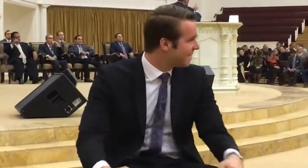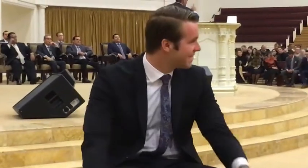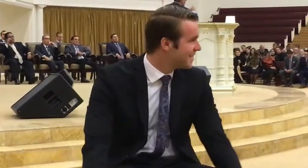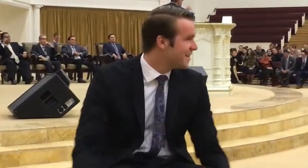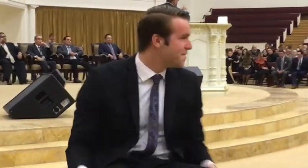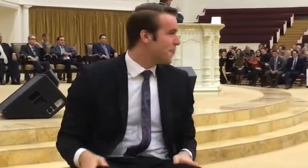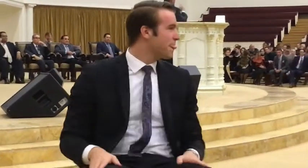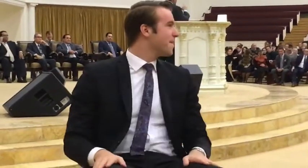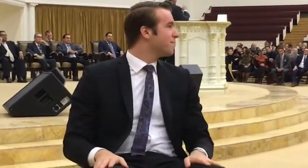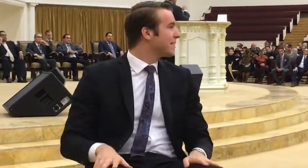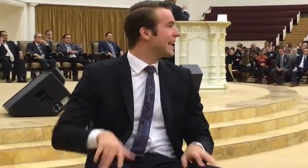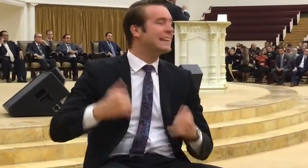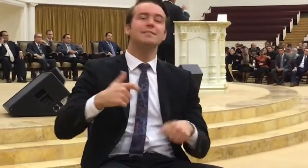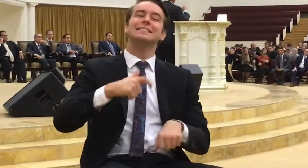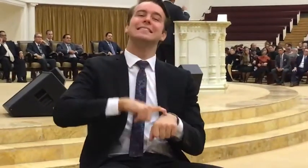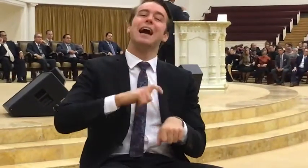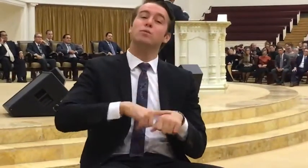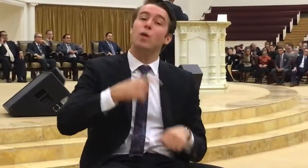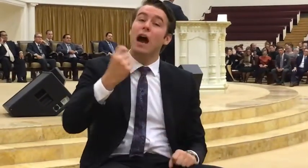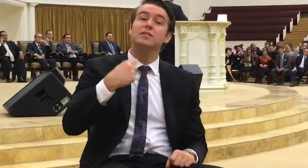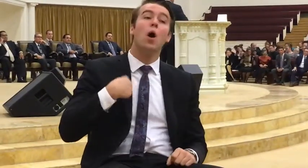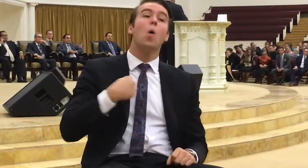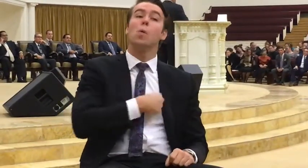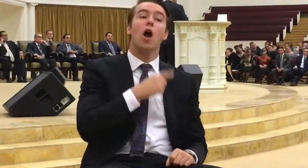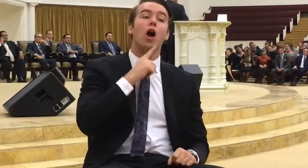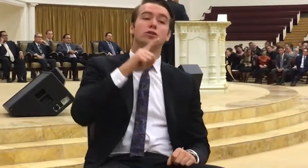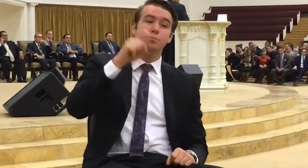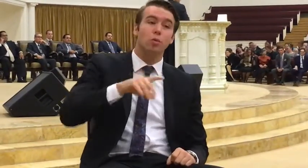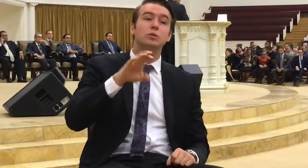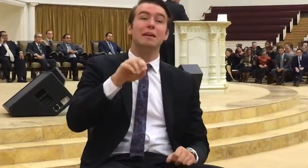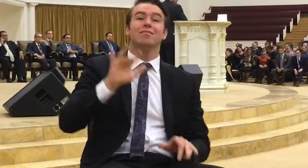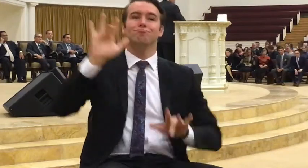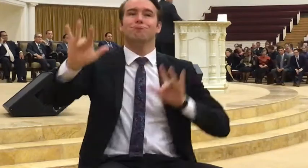It's time to understand we're supposed to be in the marketplace.